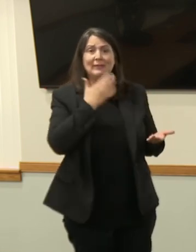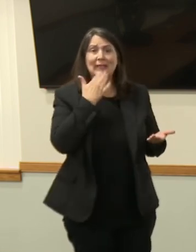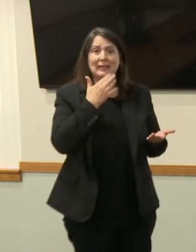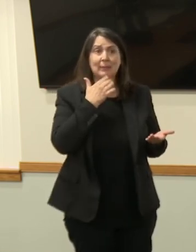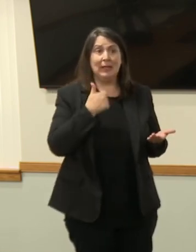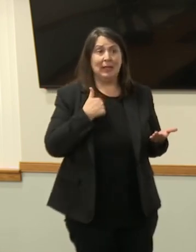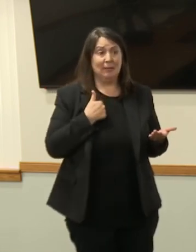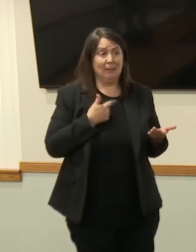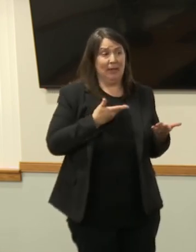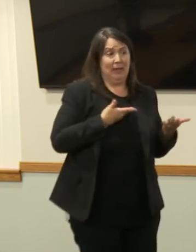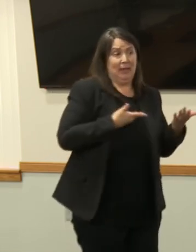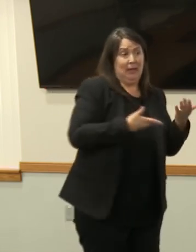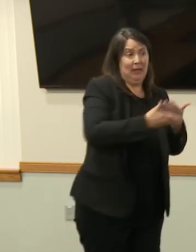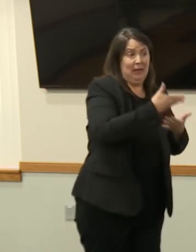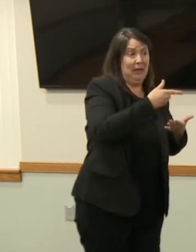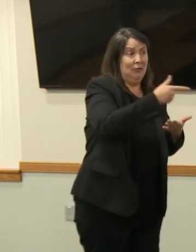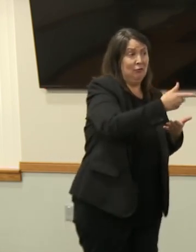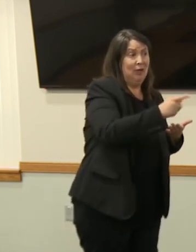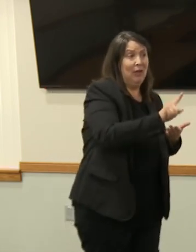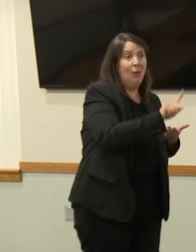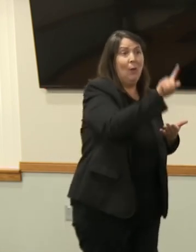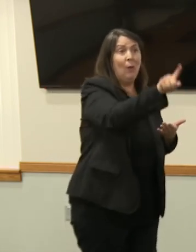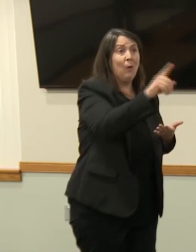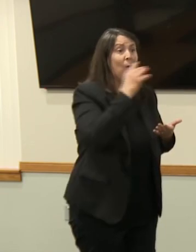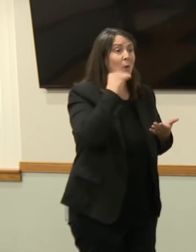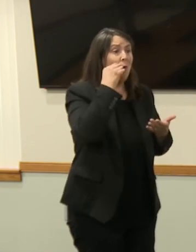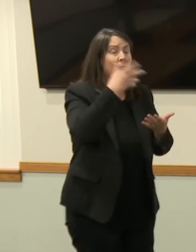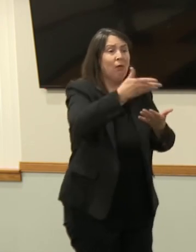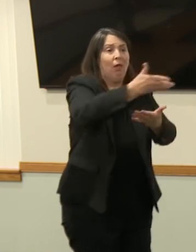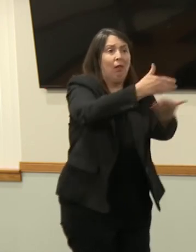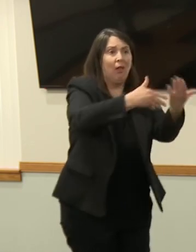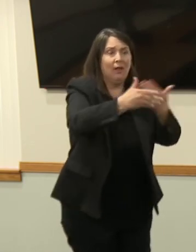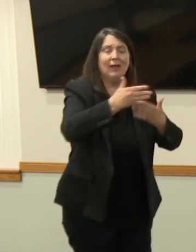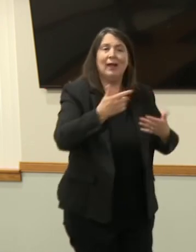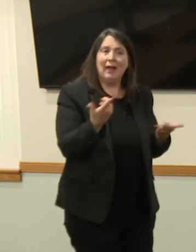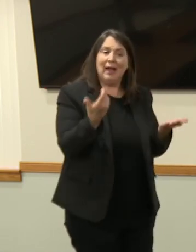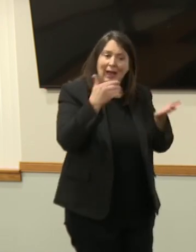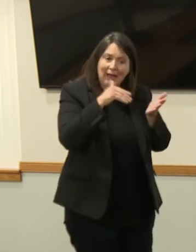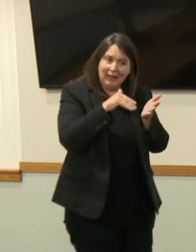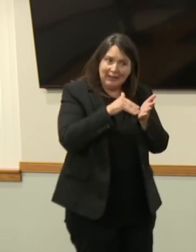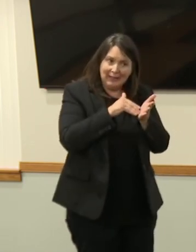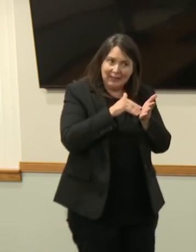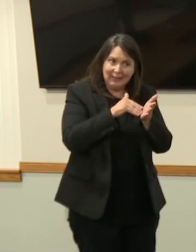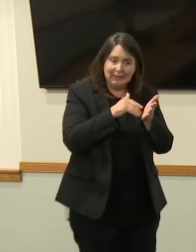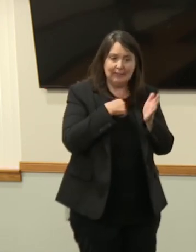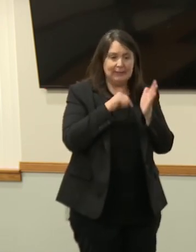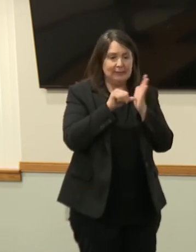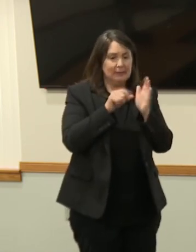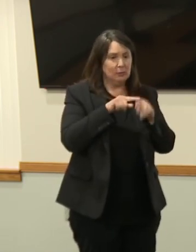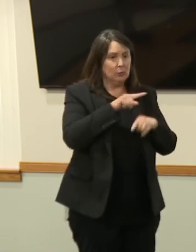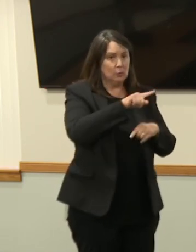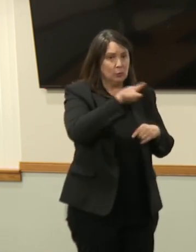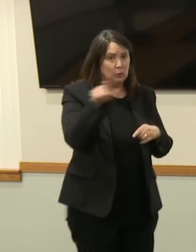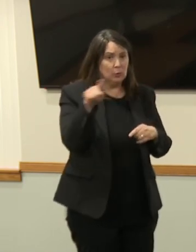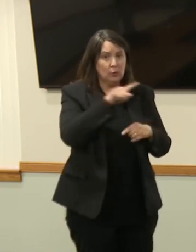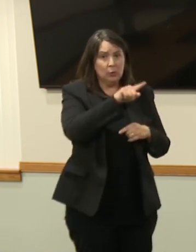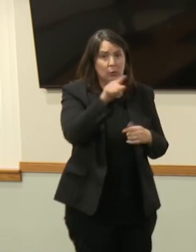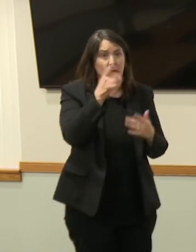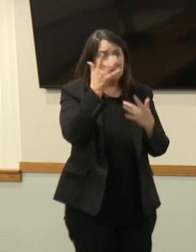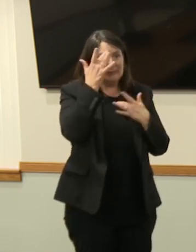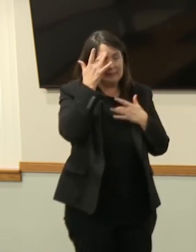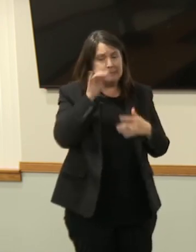someone. And that's the degrees of separation. So when we talk about social distancing, staying home when you're sick, getting tested, wearing face